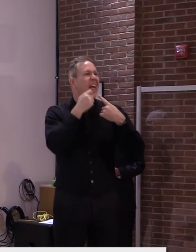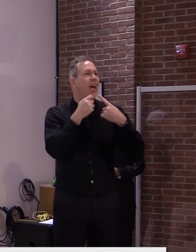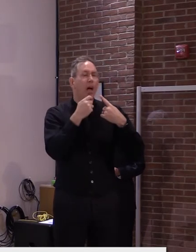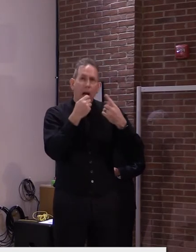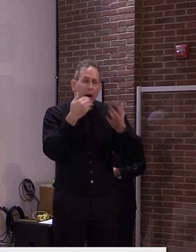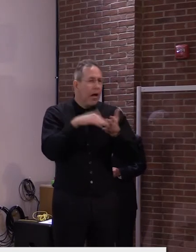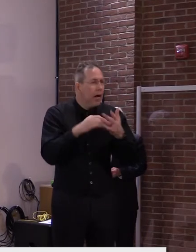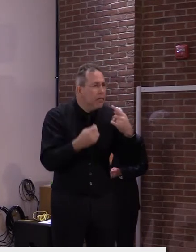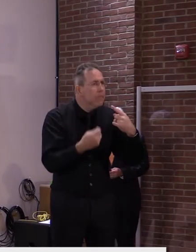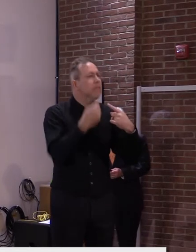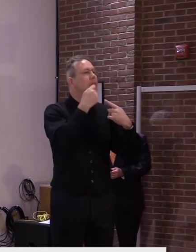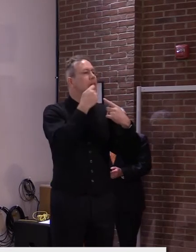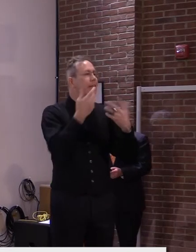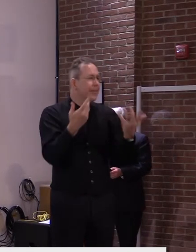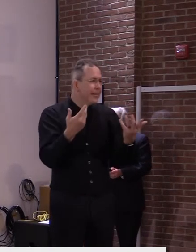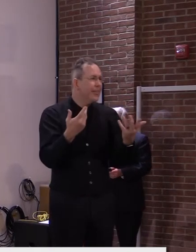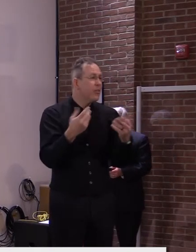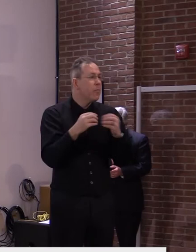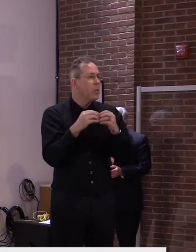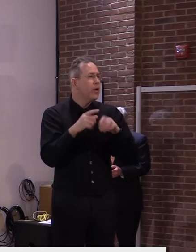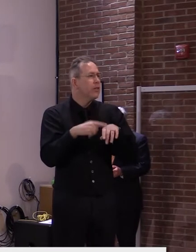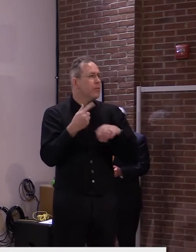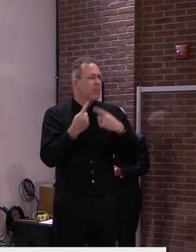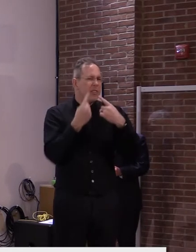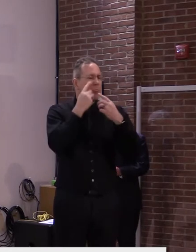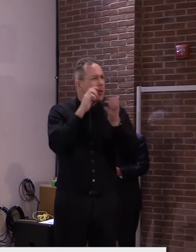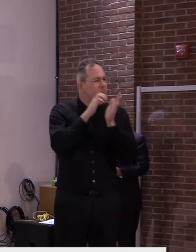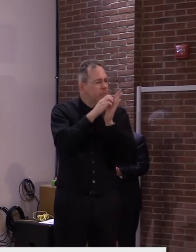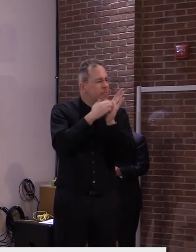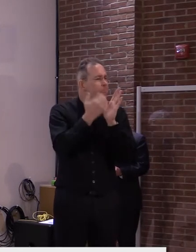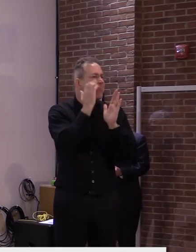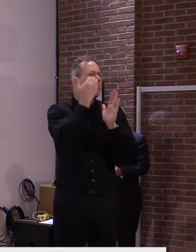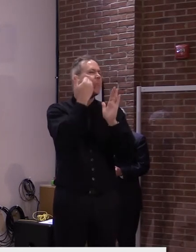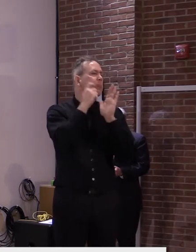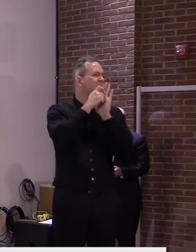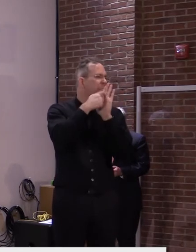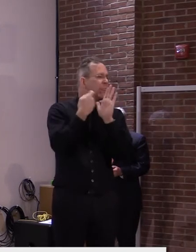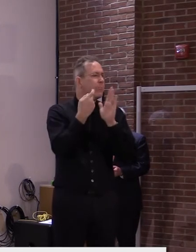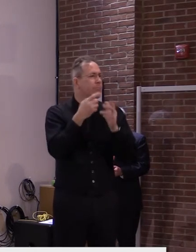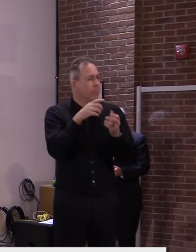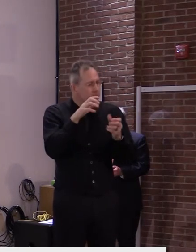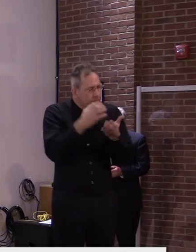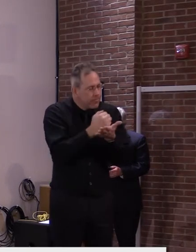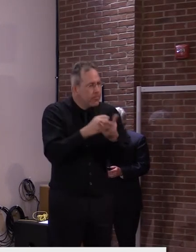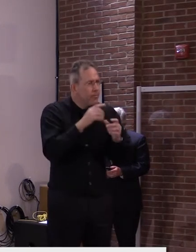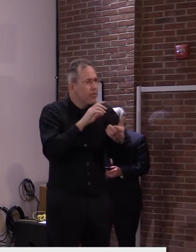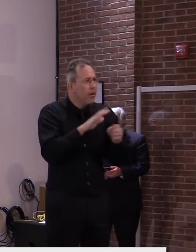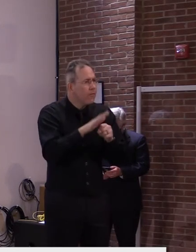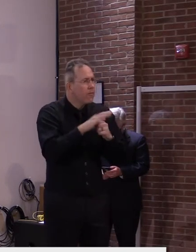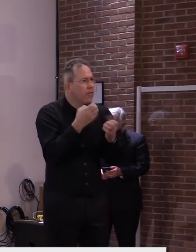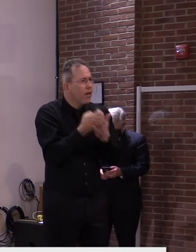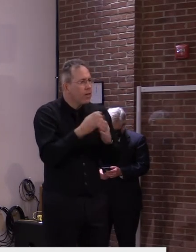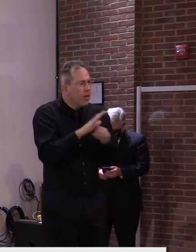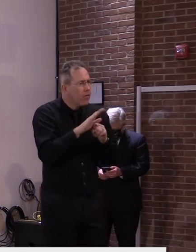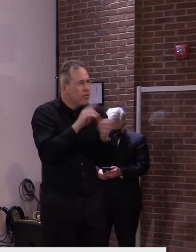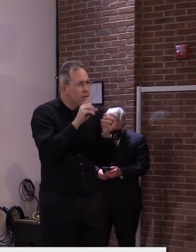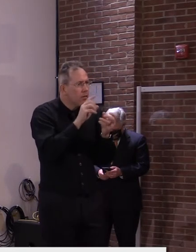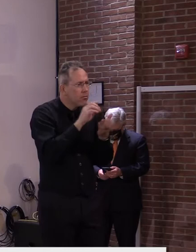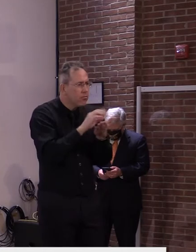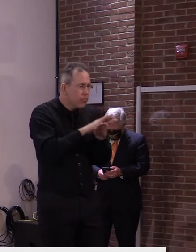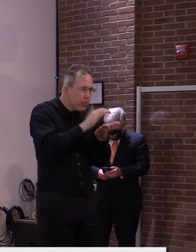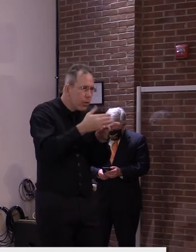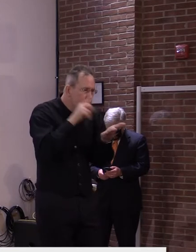we're working very closely with the lab in Boston that we have worked with for these college samples, and we're also working with the